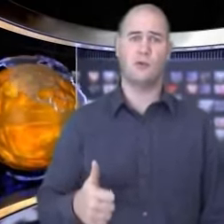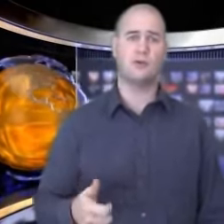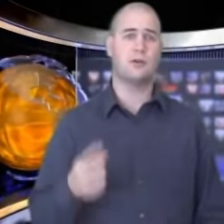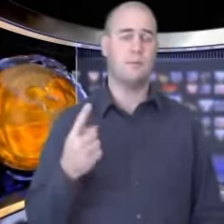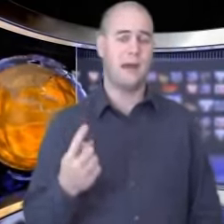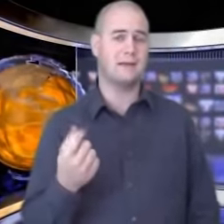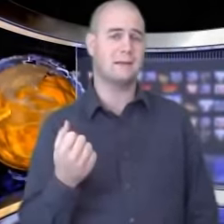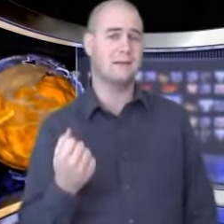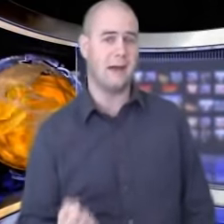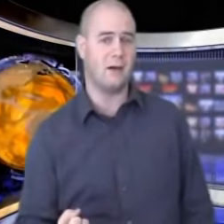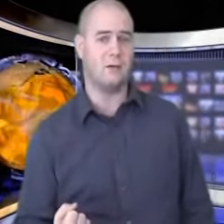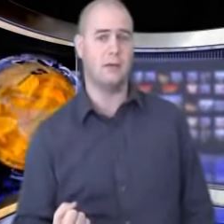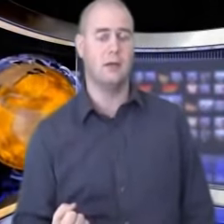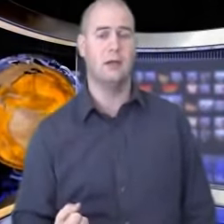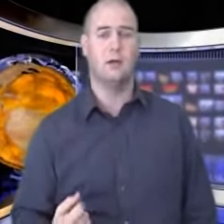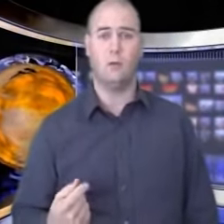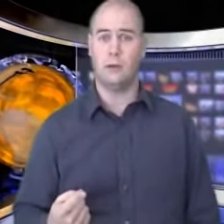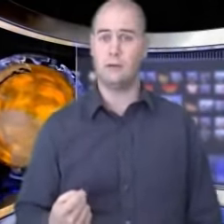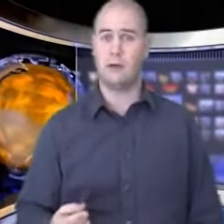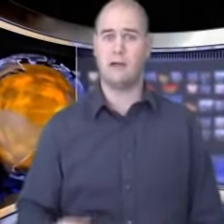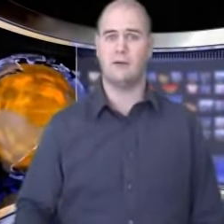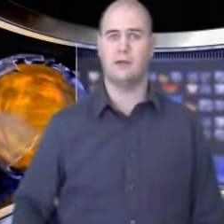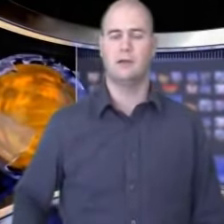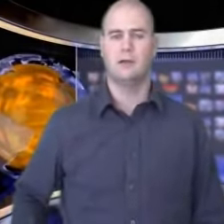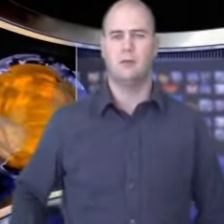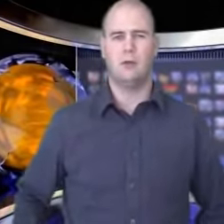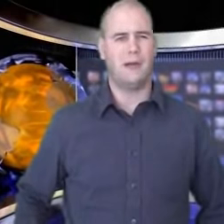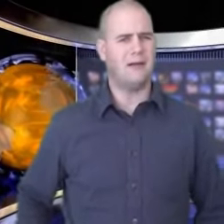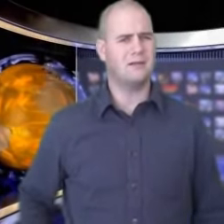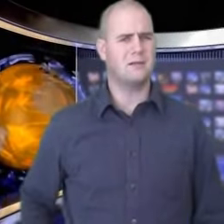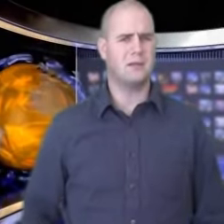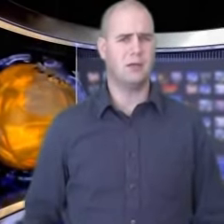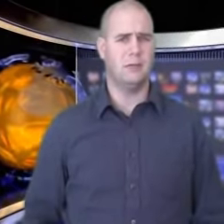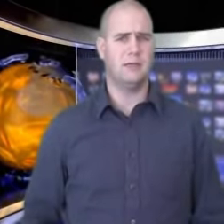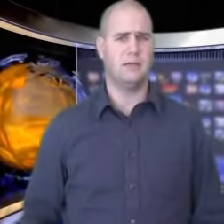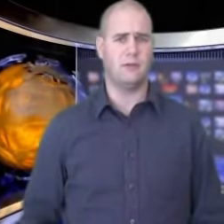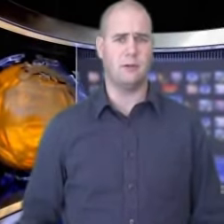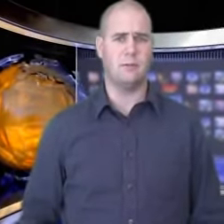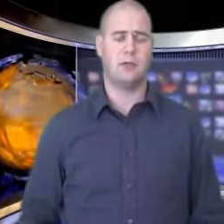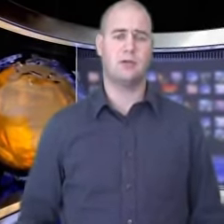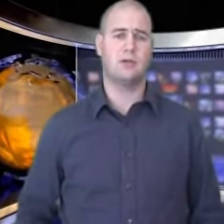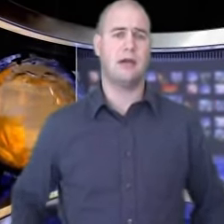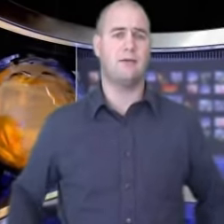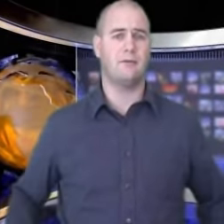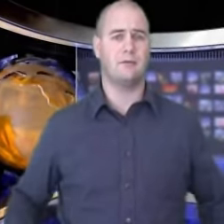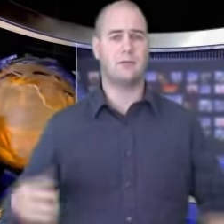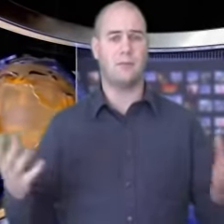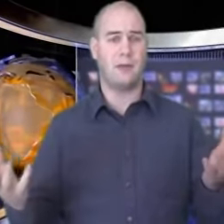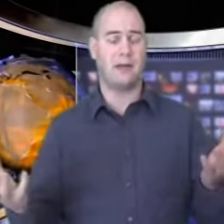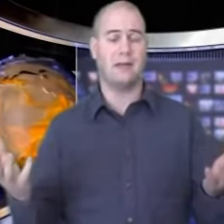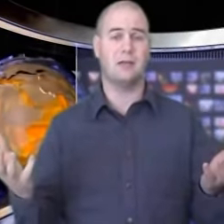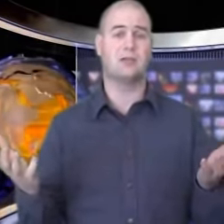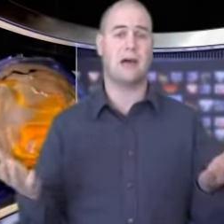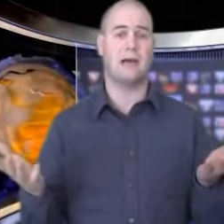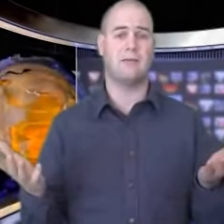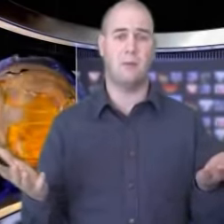your mass down with gravity. Well, the balance is a little bit different. Because you have something on each side of the